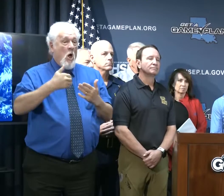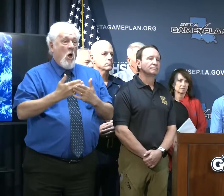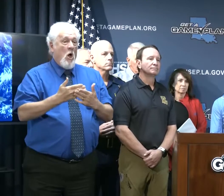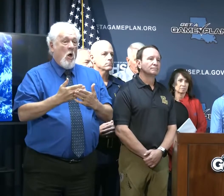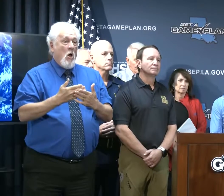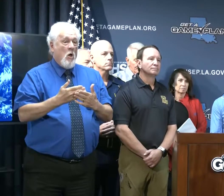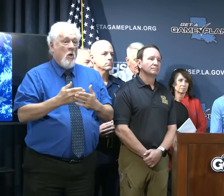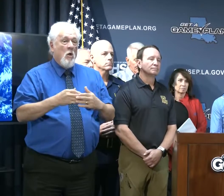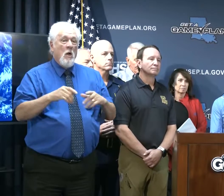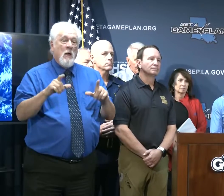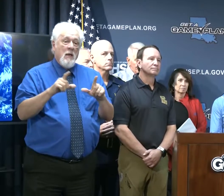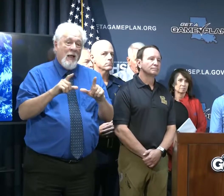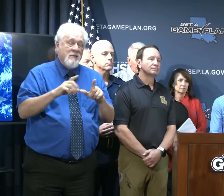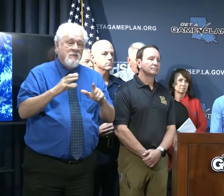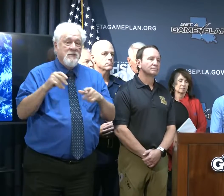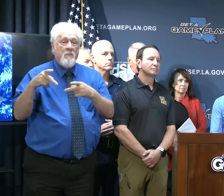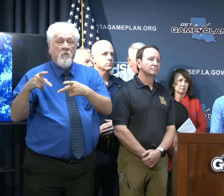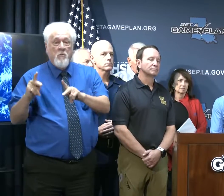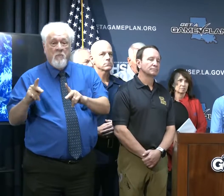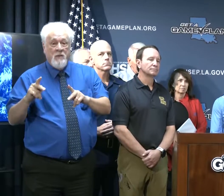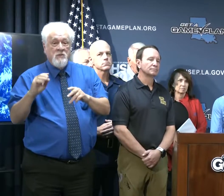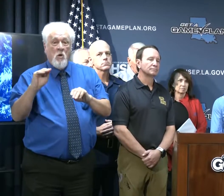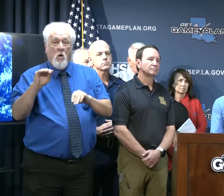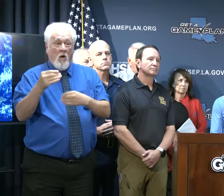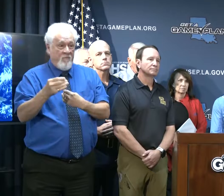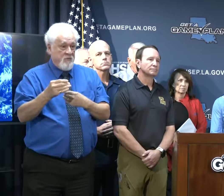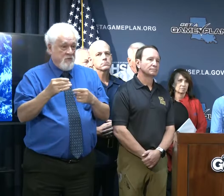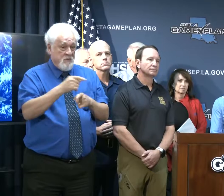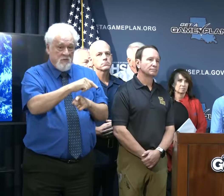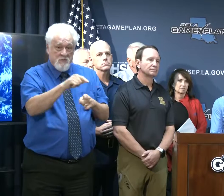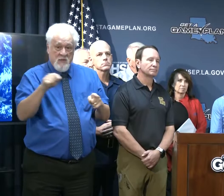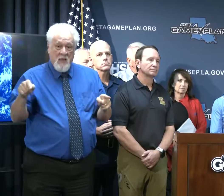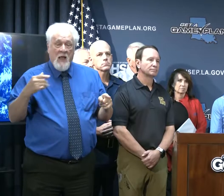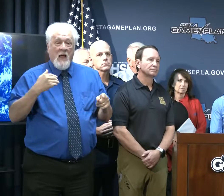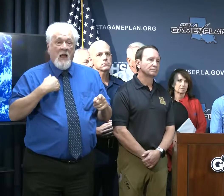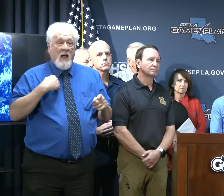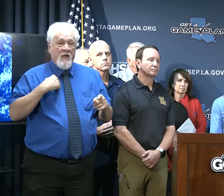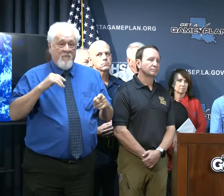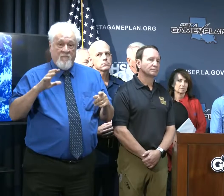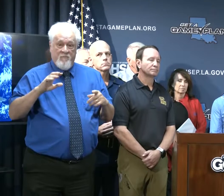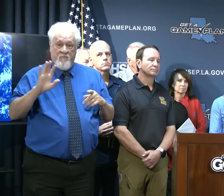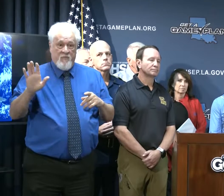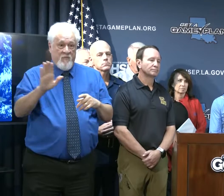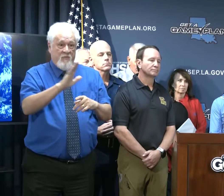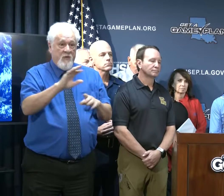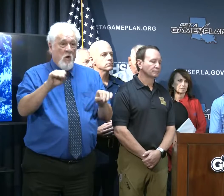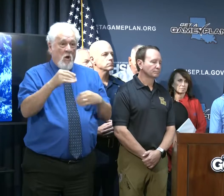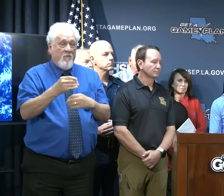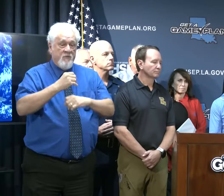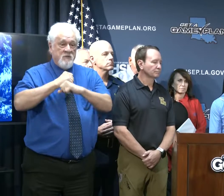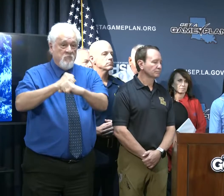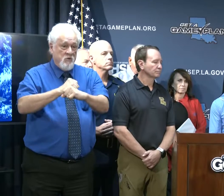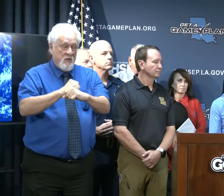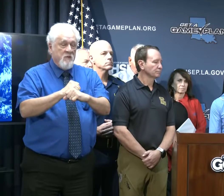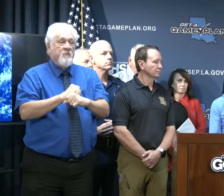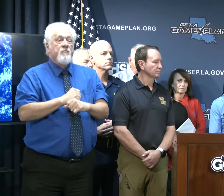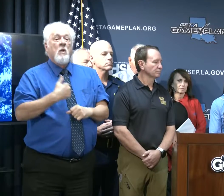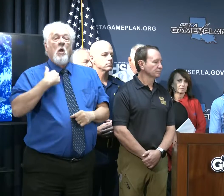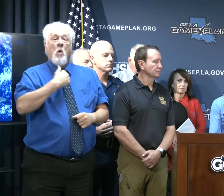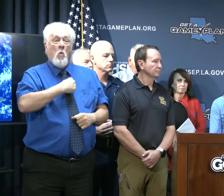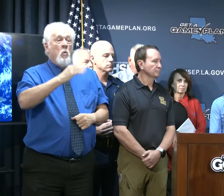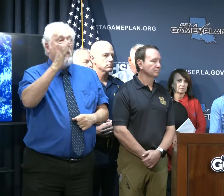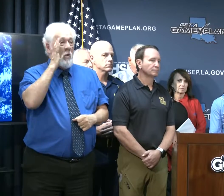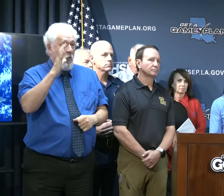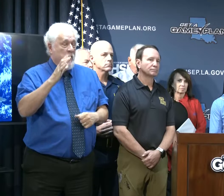licensed and permit facilities to make sure that they had their assets protected and secured. We will and have